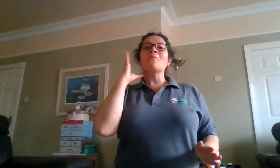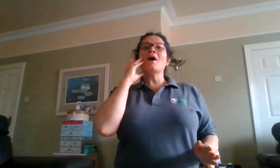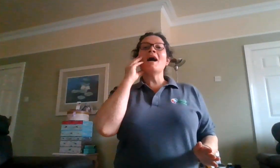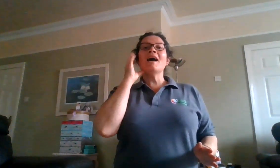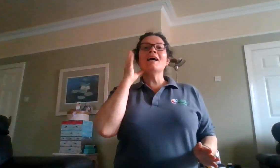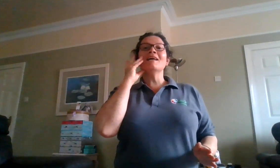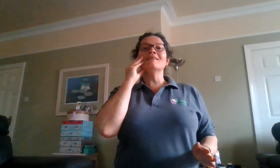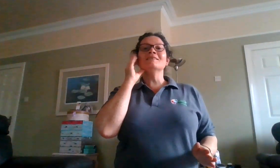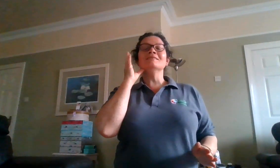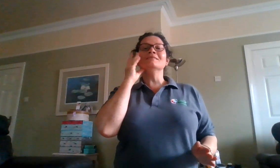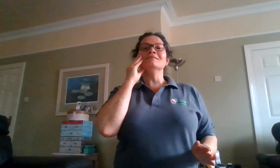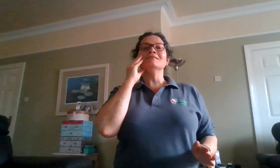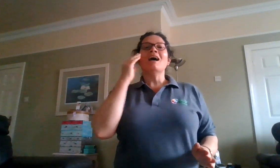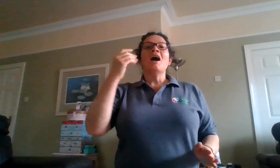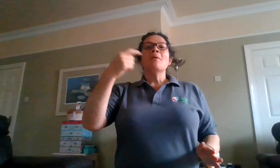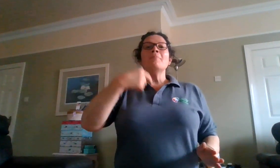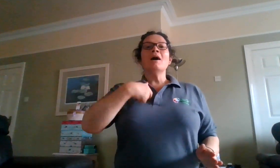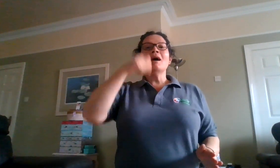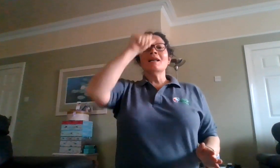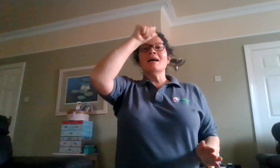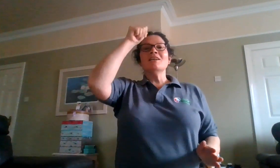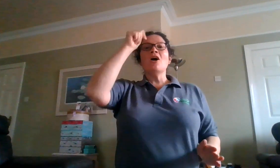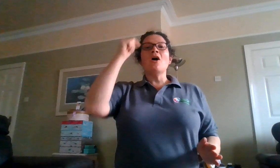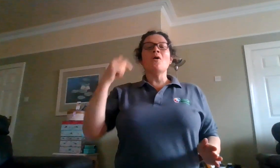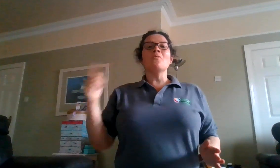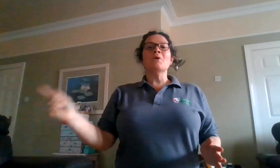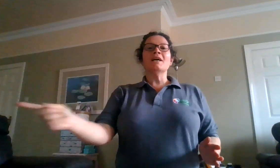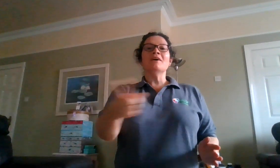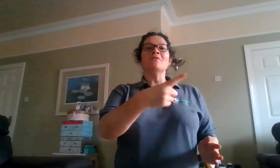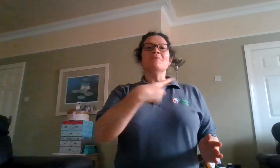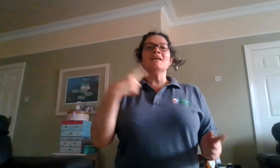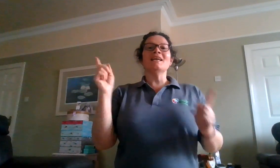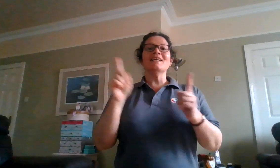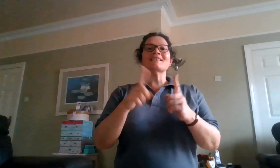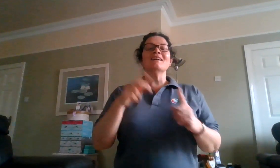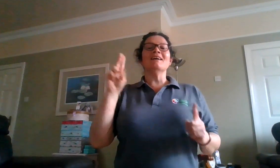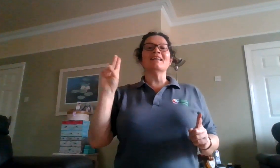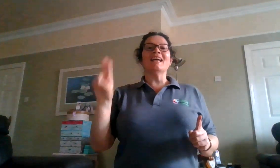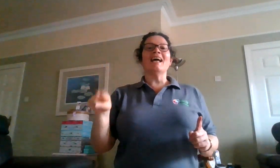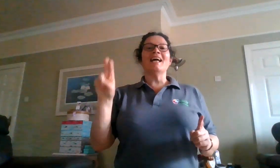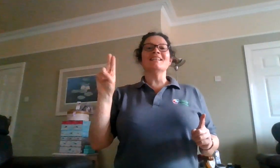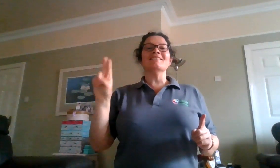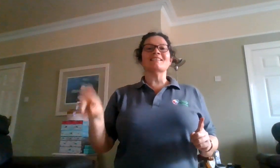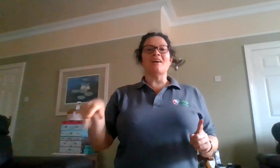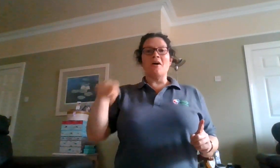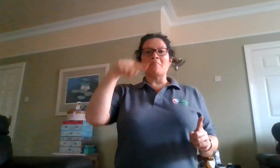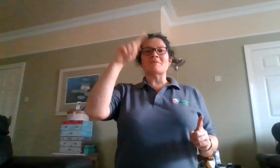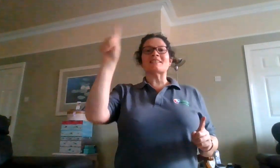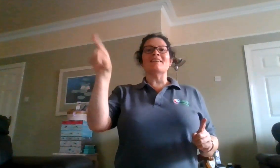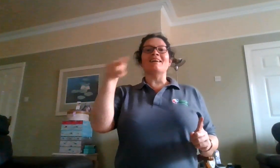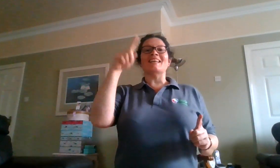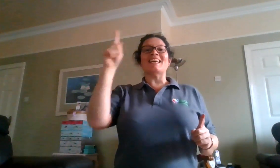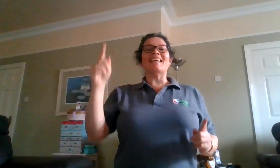when, but I know we'll meet again some sunny